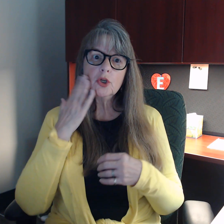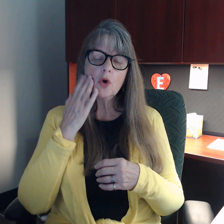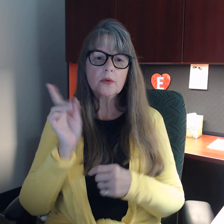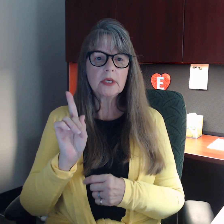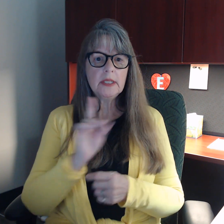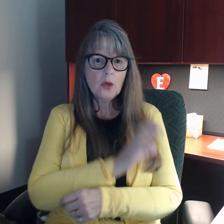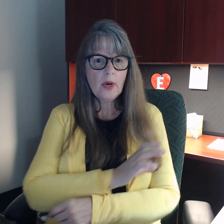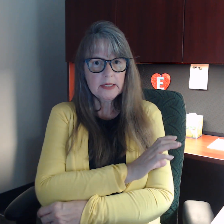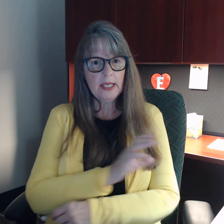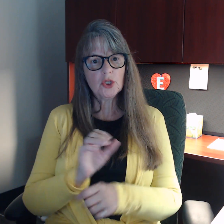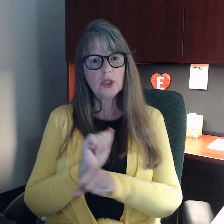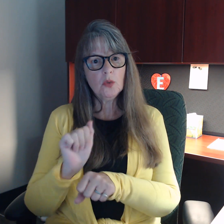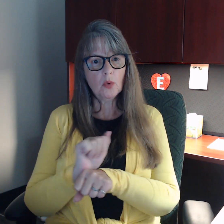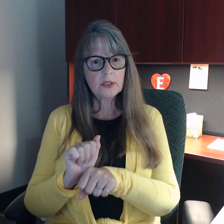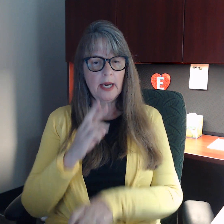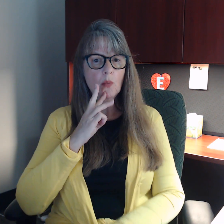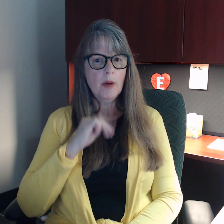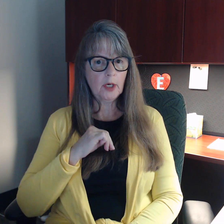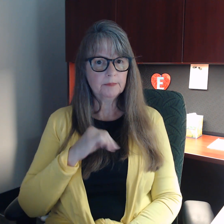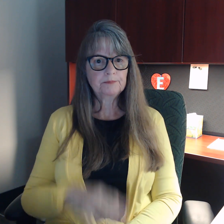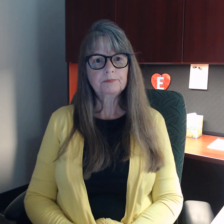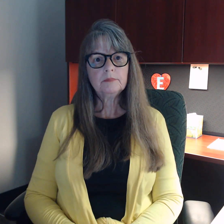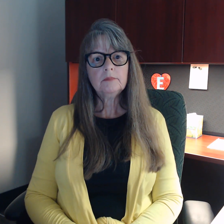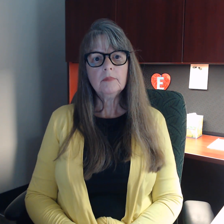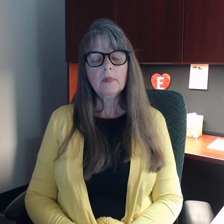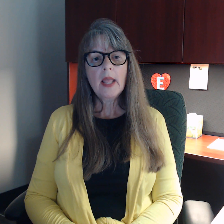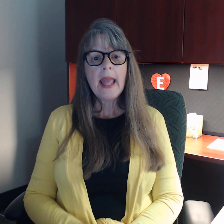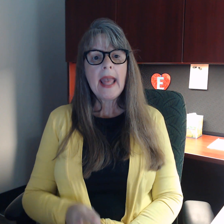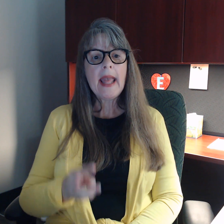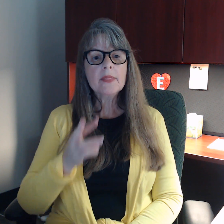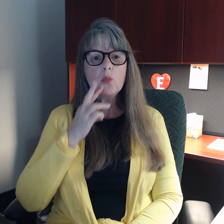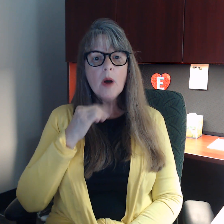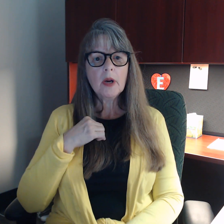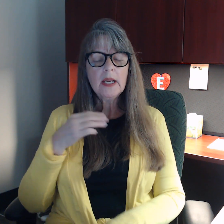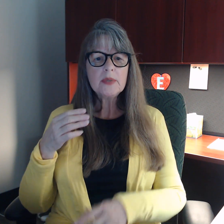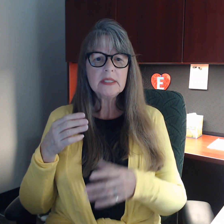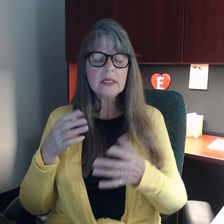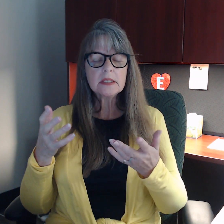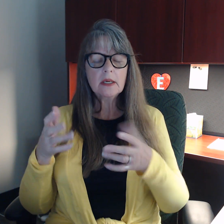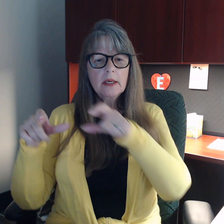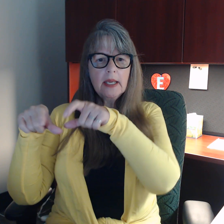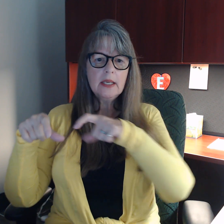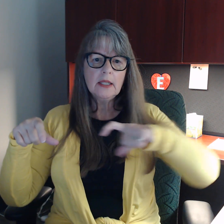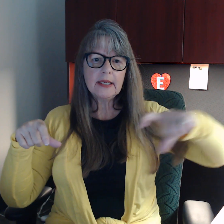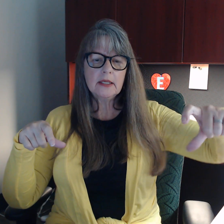know where the clinic was, and she worked at a Walmart. And the Walmart, it was in this, like in